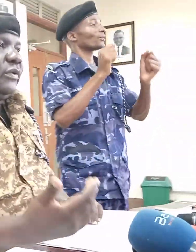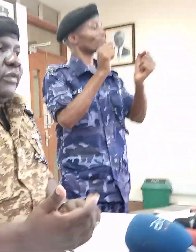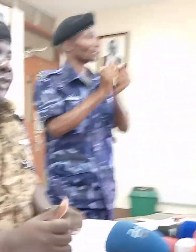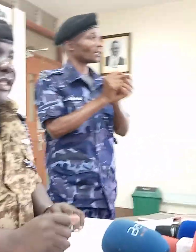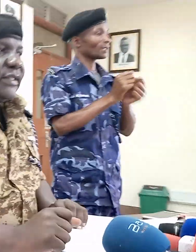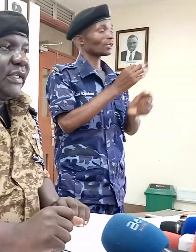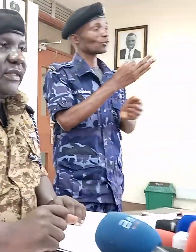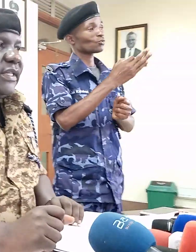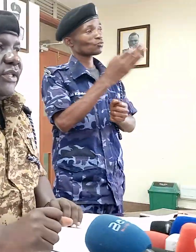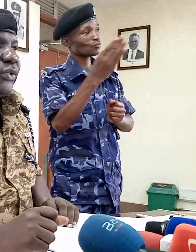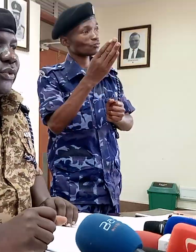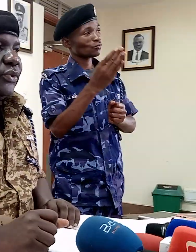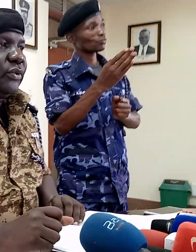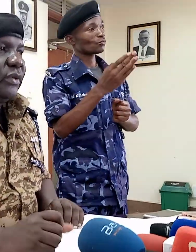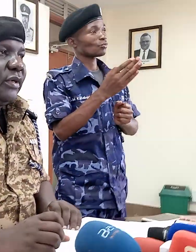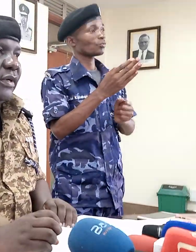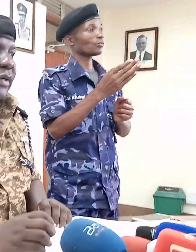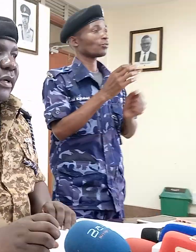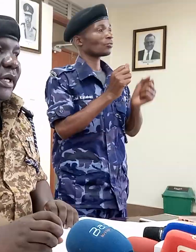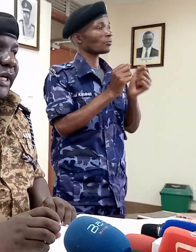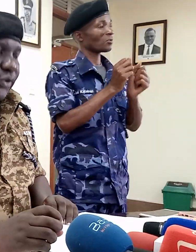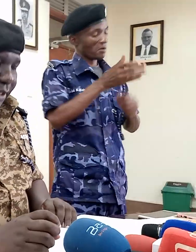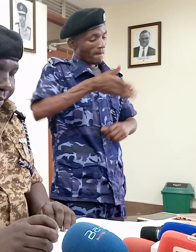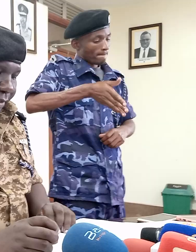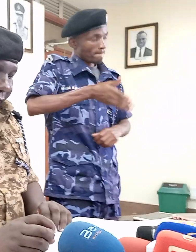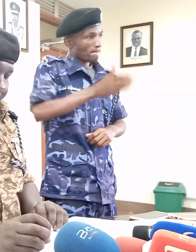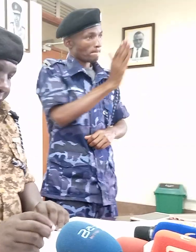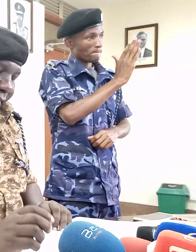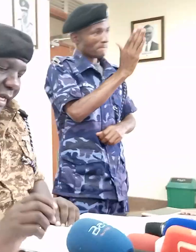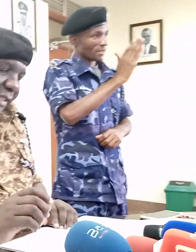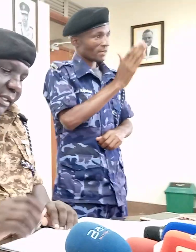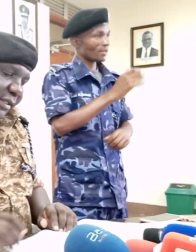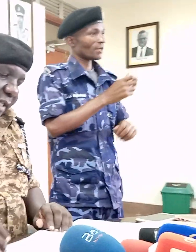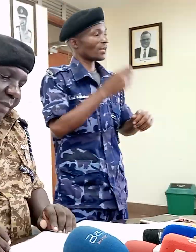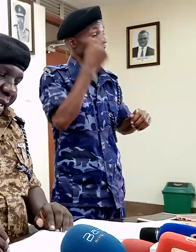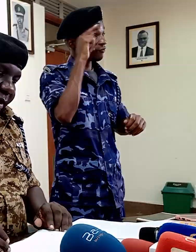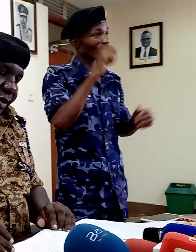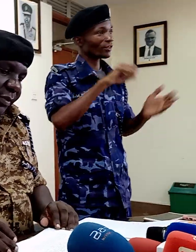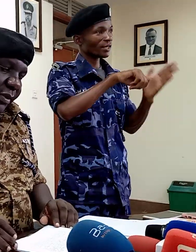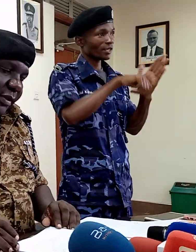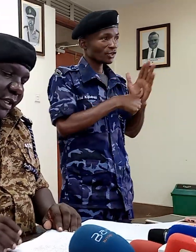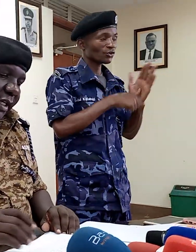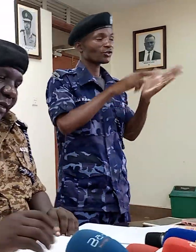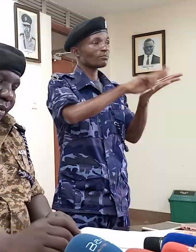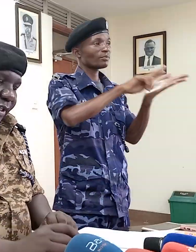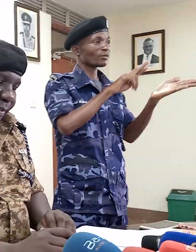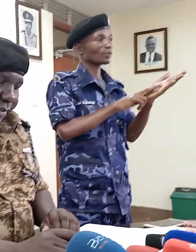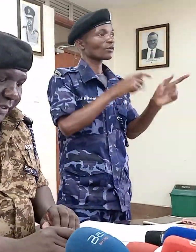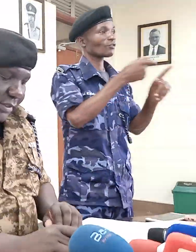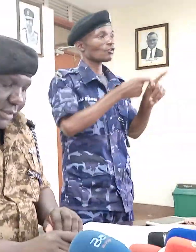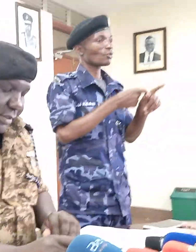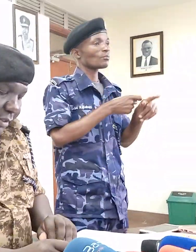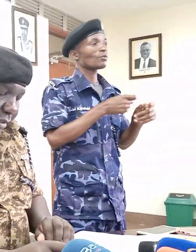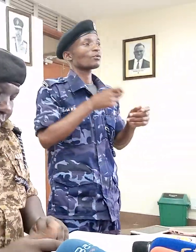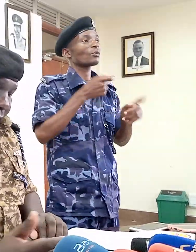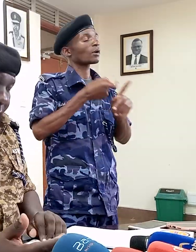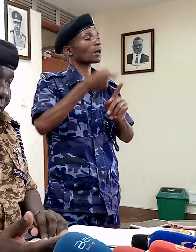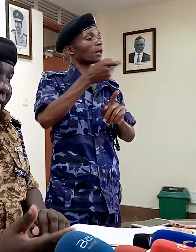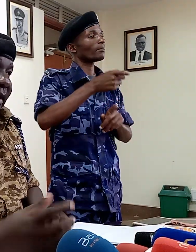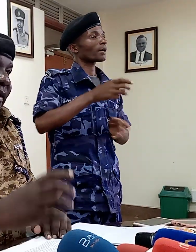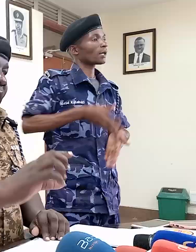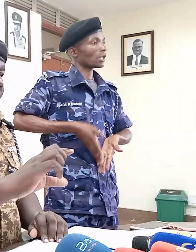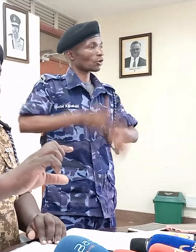for this incident to be reported at Kampala Road Police Post.